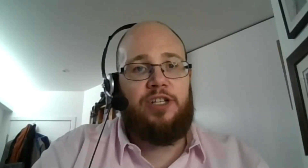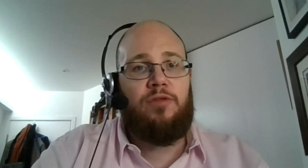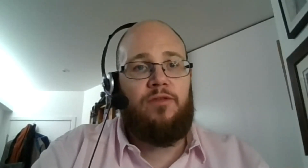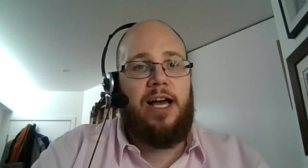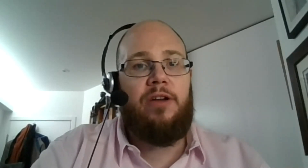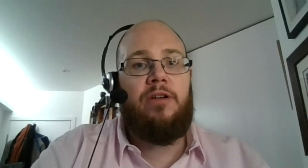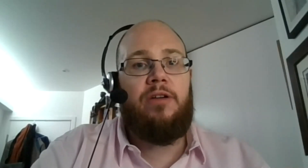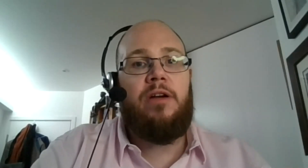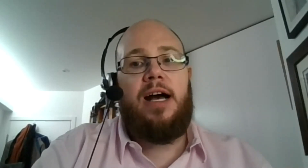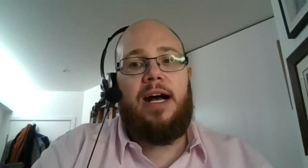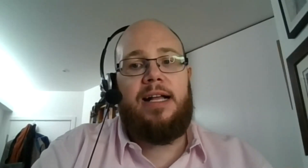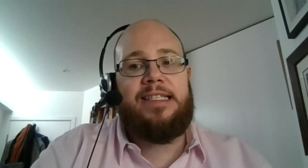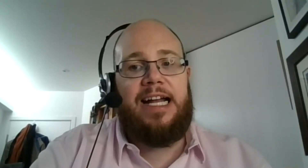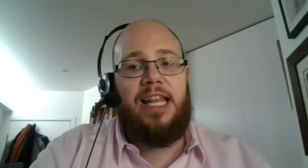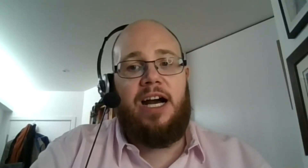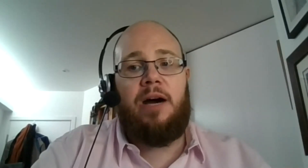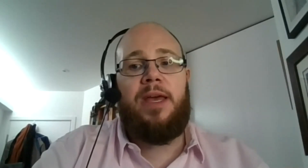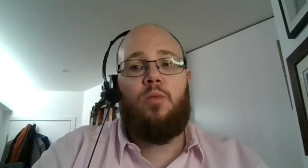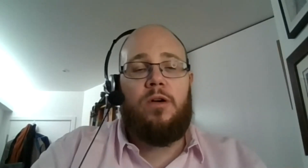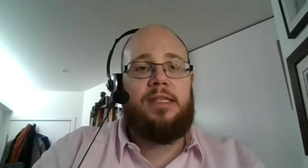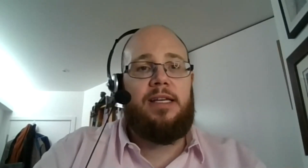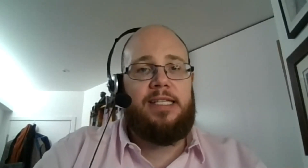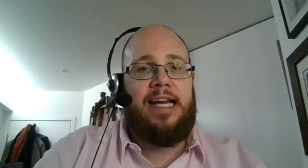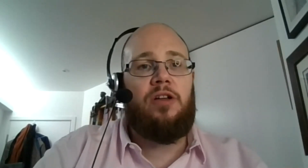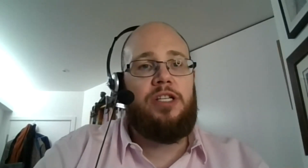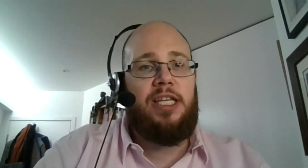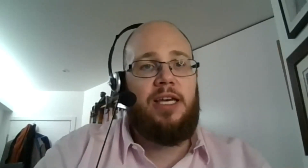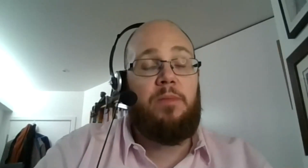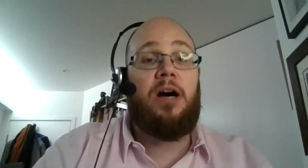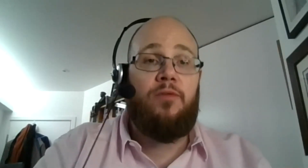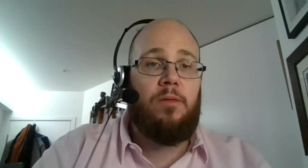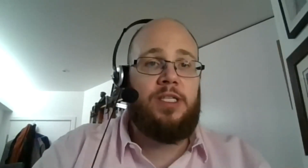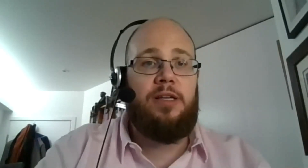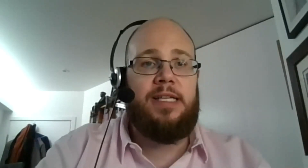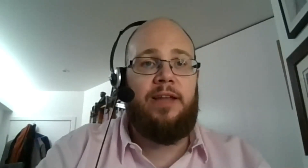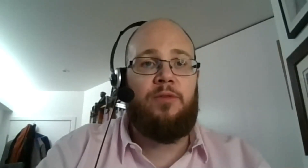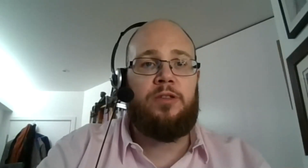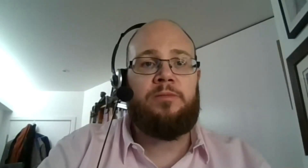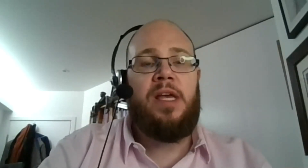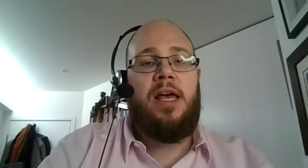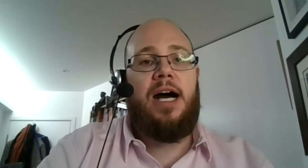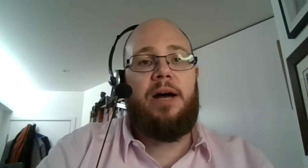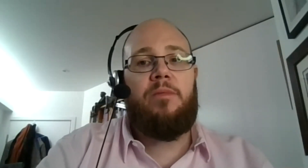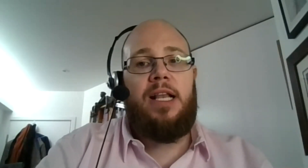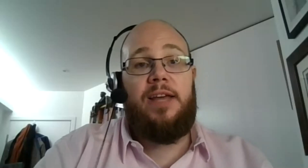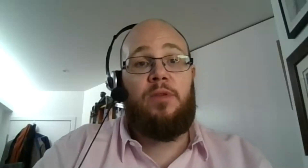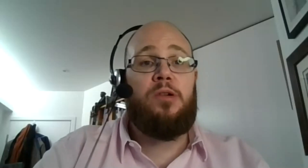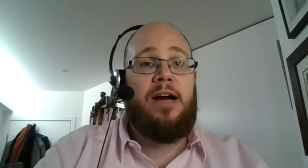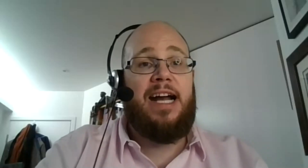lateral flow and standing that up. It was the technology that part of what was used in Liverpool. Liverpool had